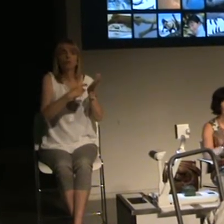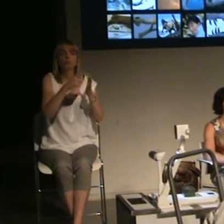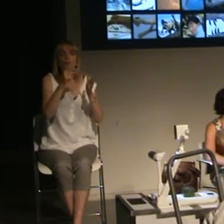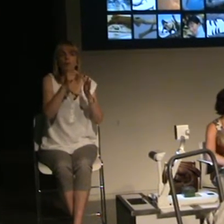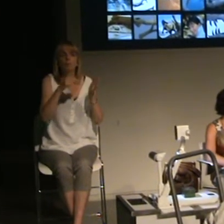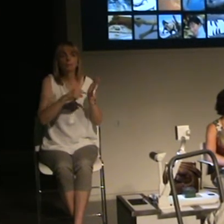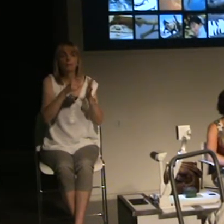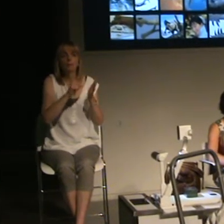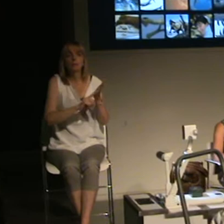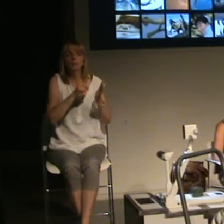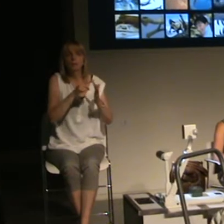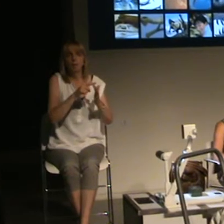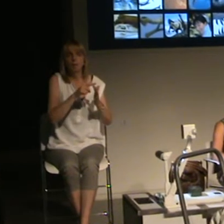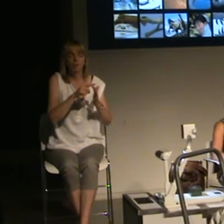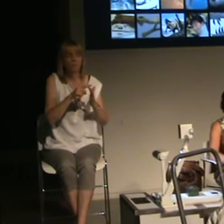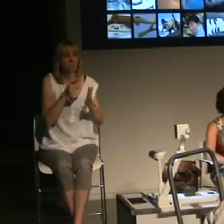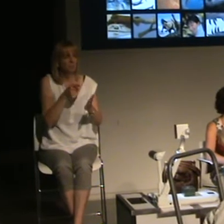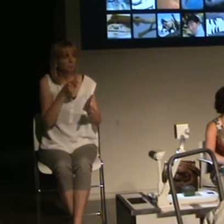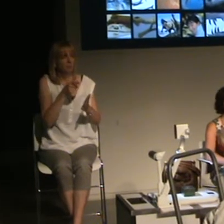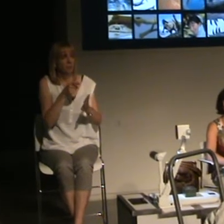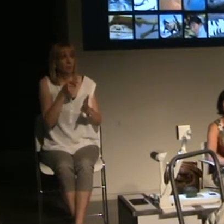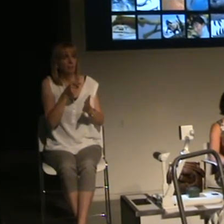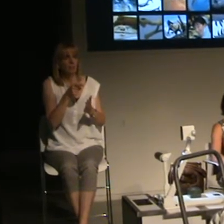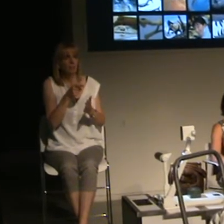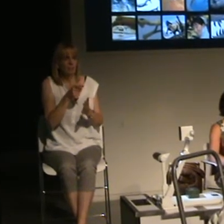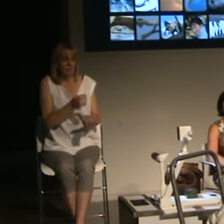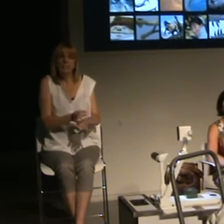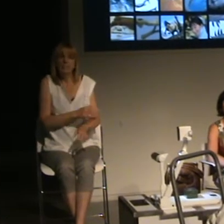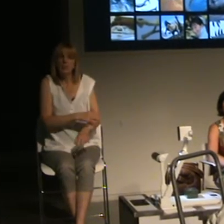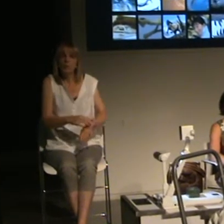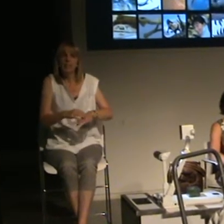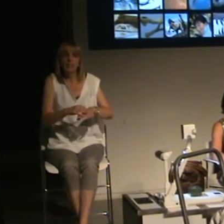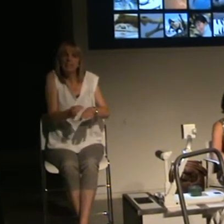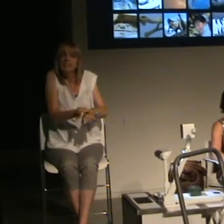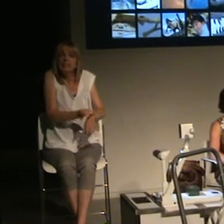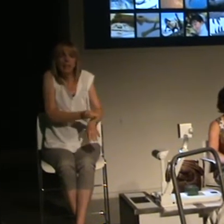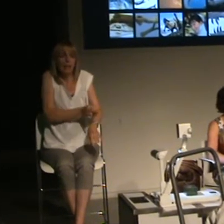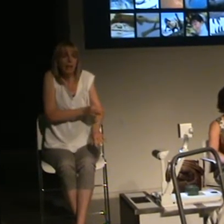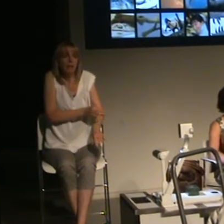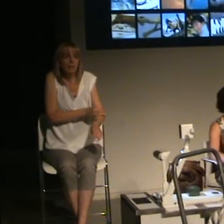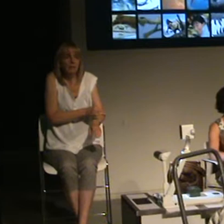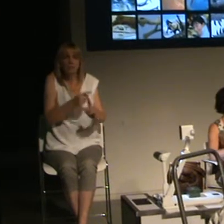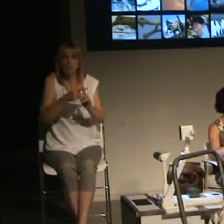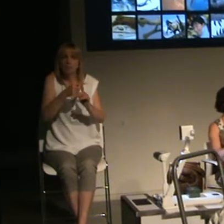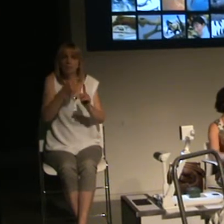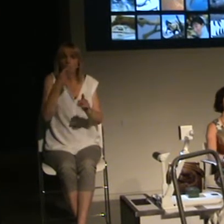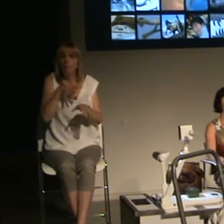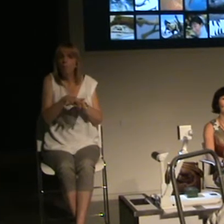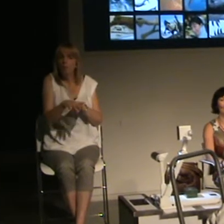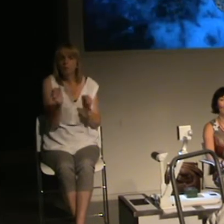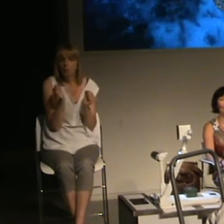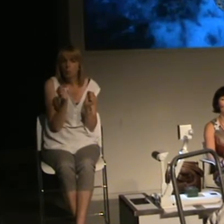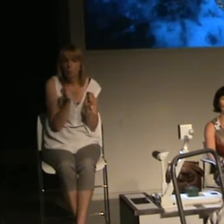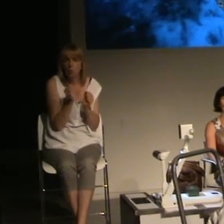sure. Which we think of as with a scaly skin and with cold blood, so they need to use heat from